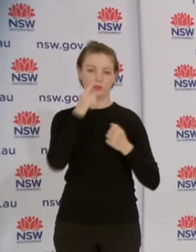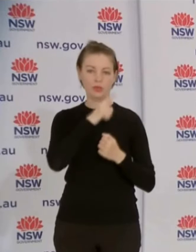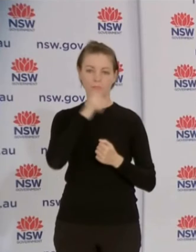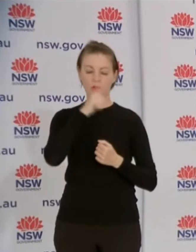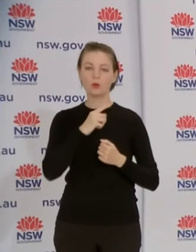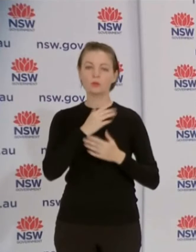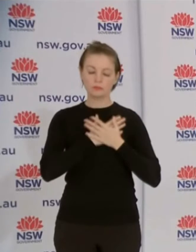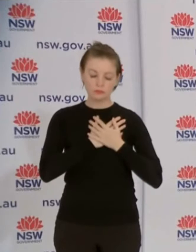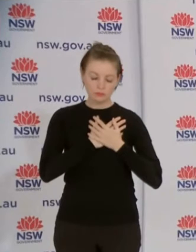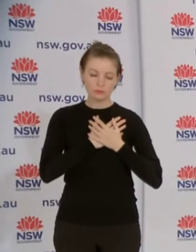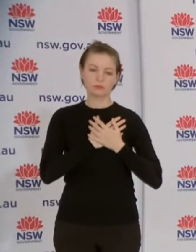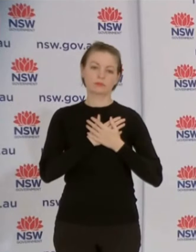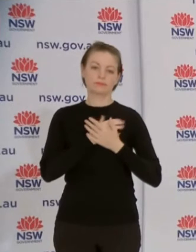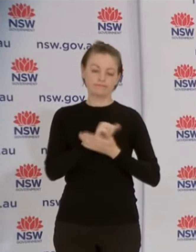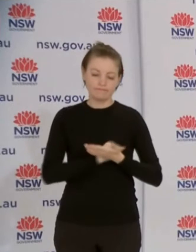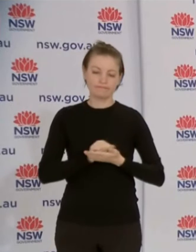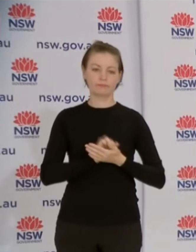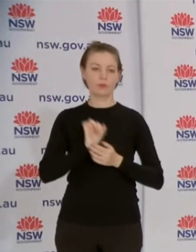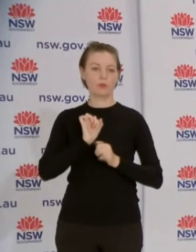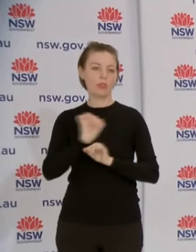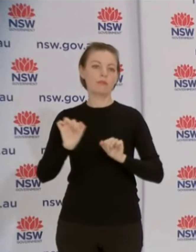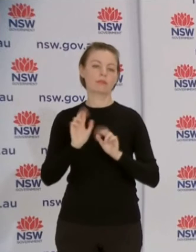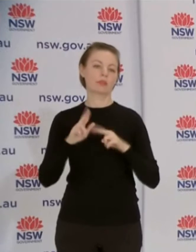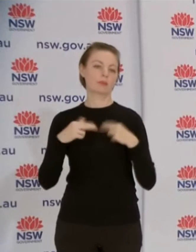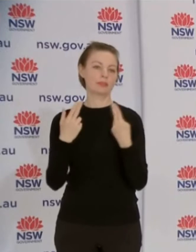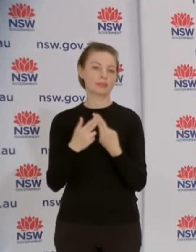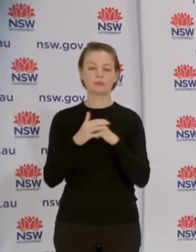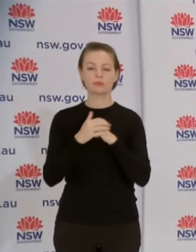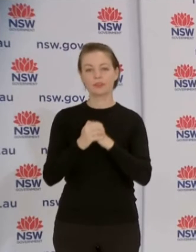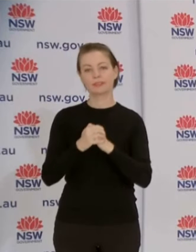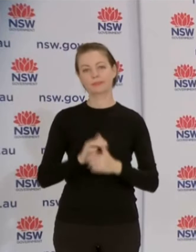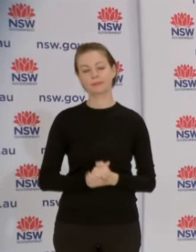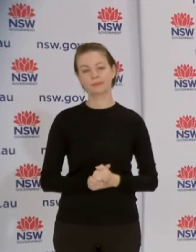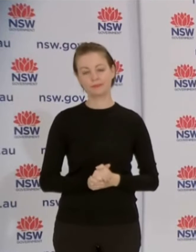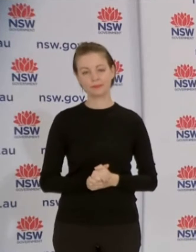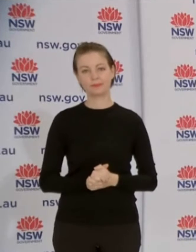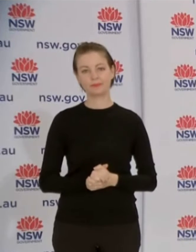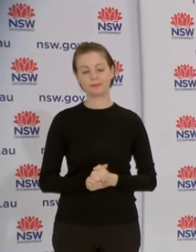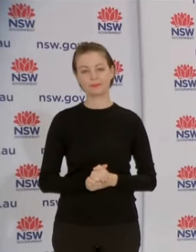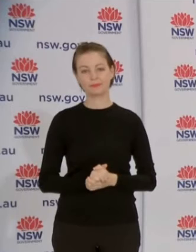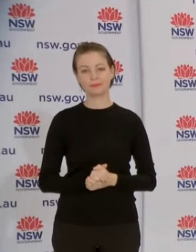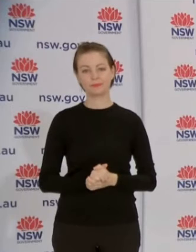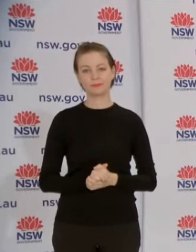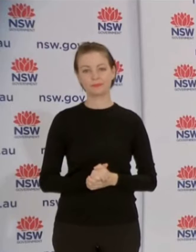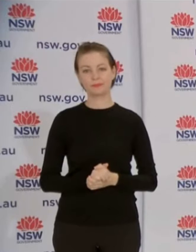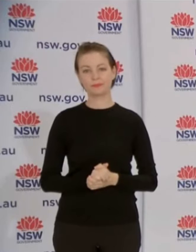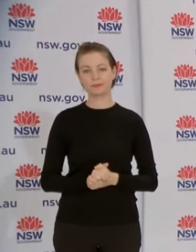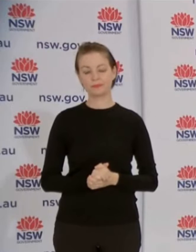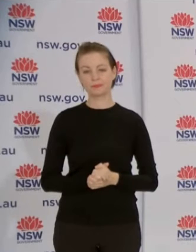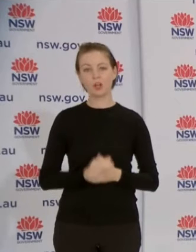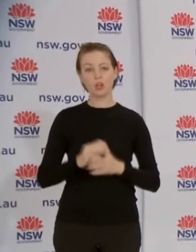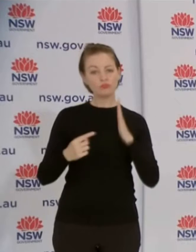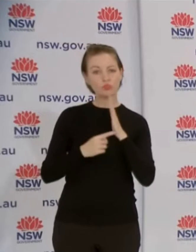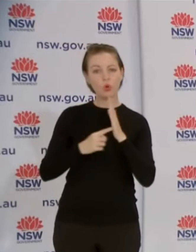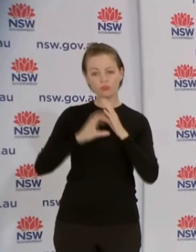sympathy to the families of the loved ones. In terms of sewage detections, we have